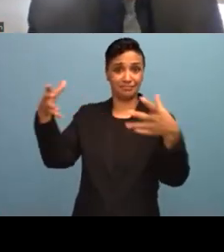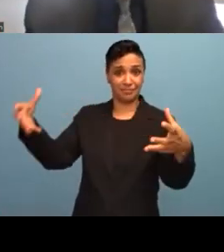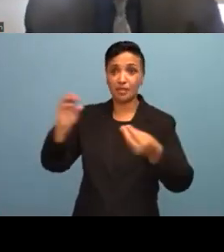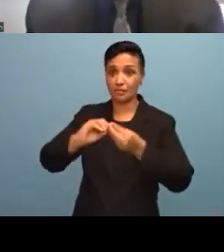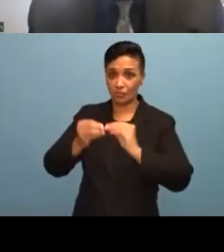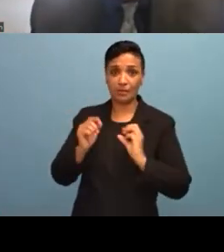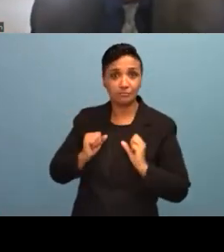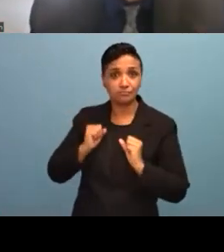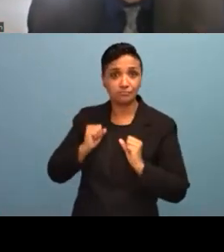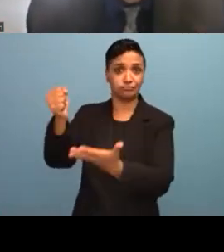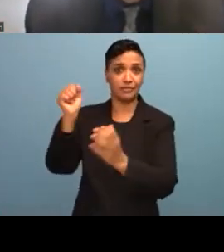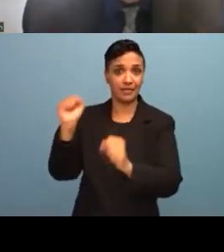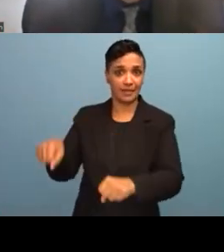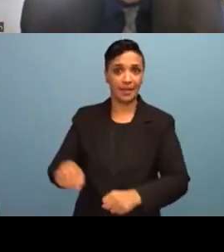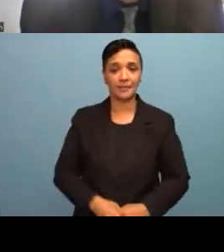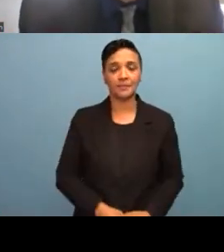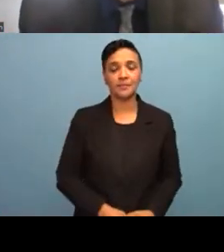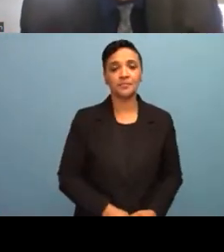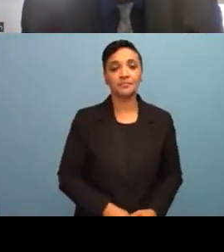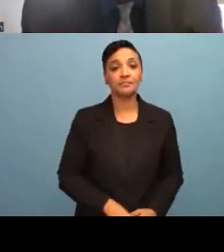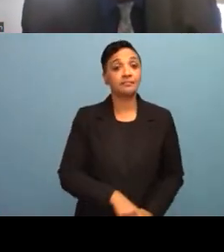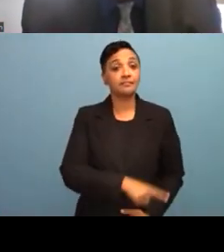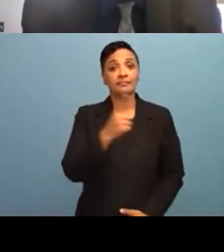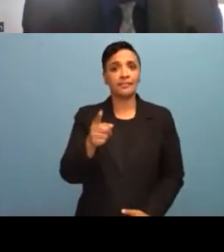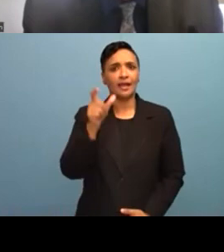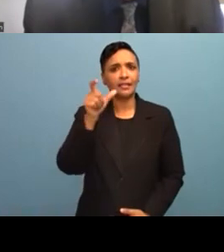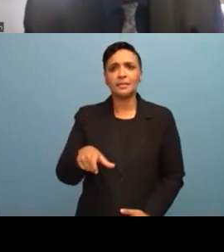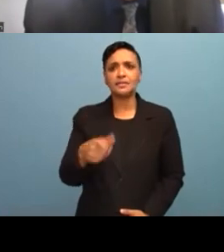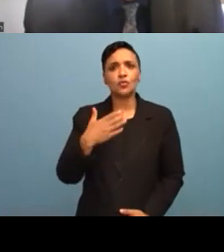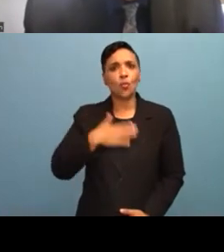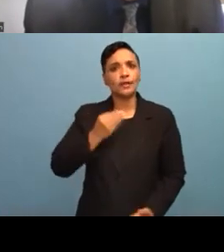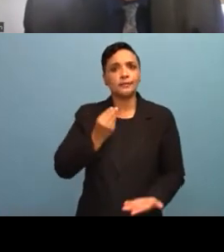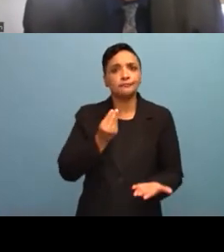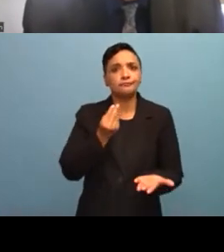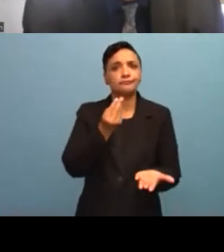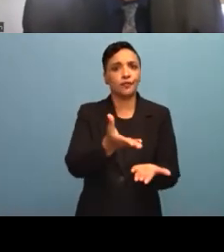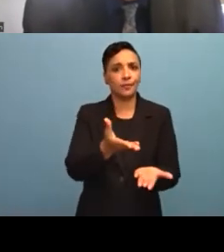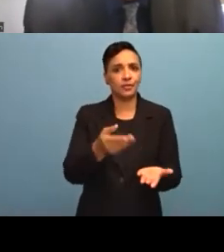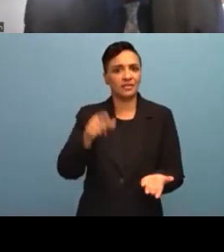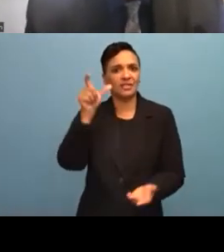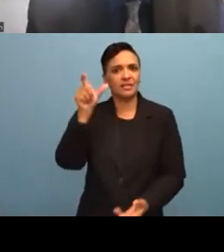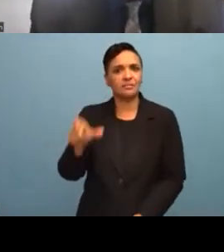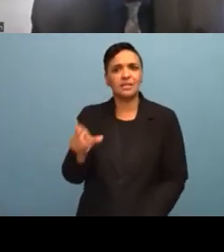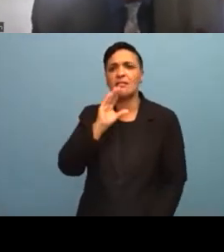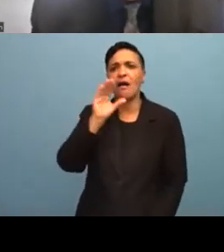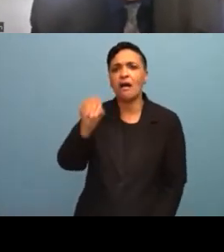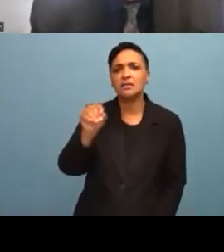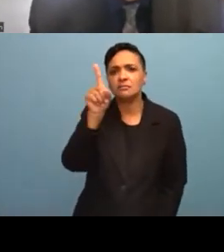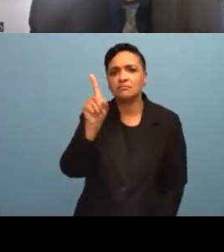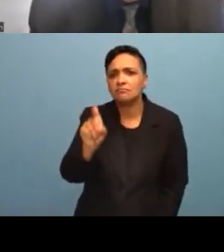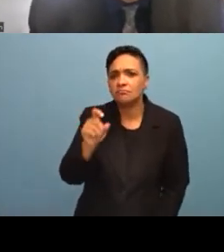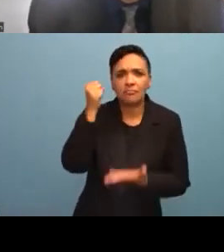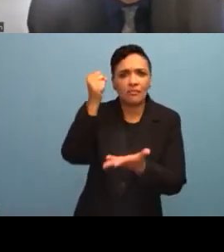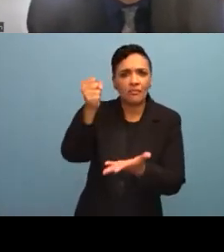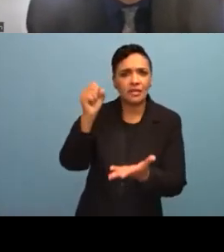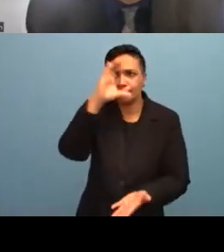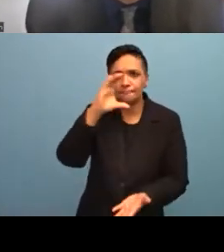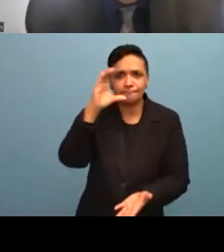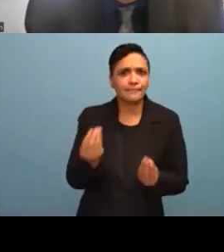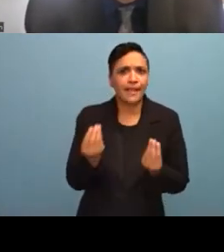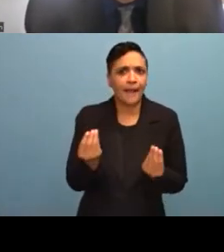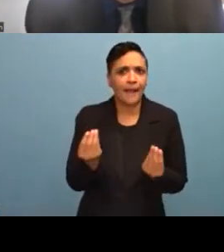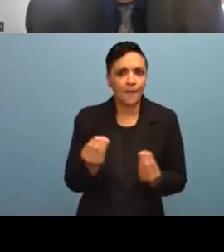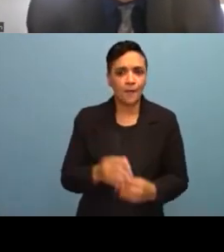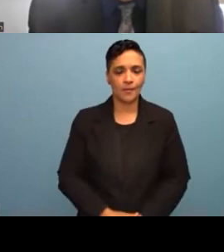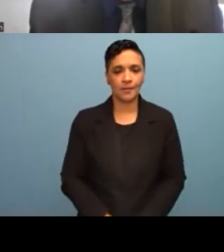clear. Anyone else have just a very practical tip for our guest tuning in on securing funding abroad? Would anyone else like to